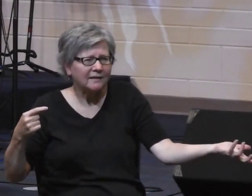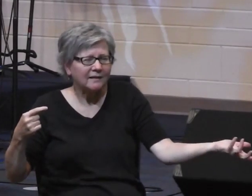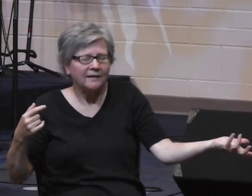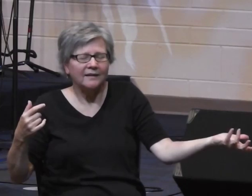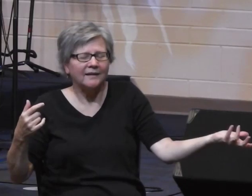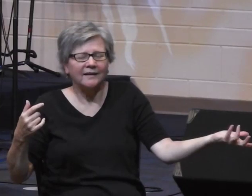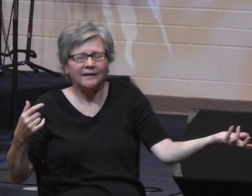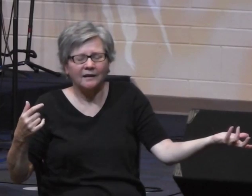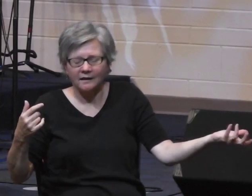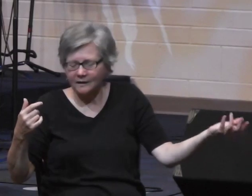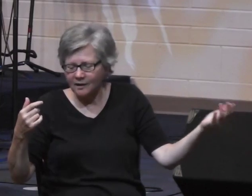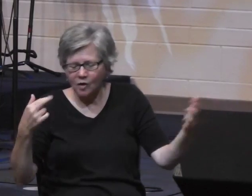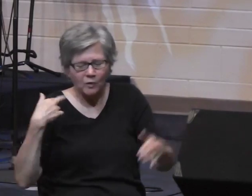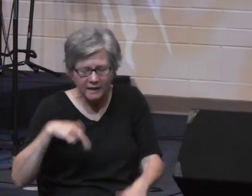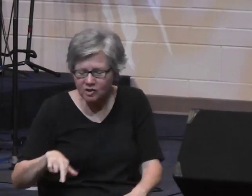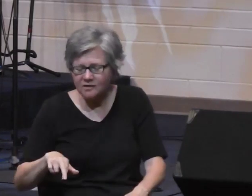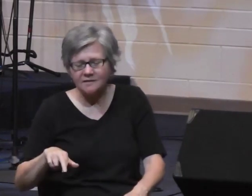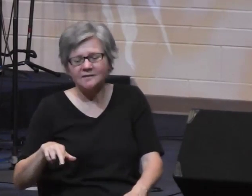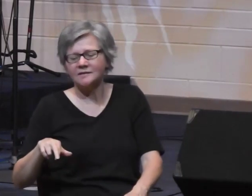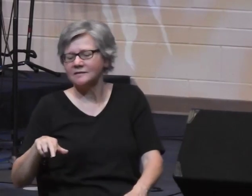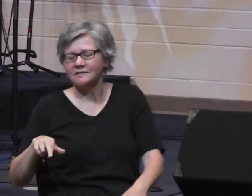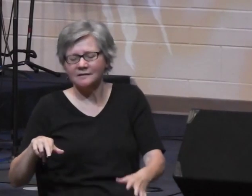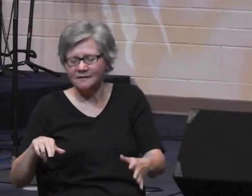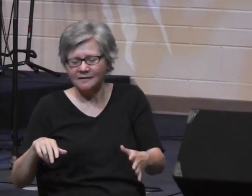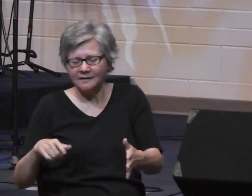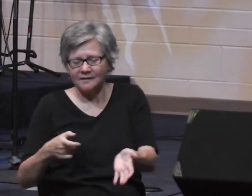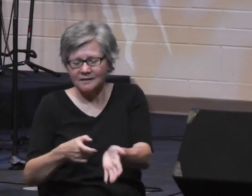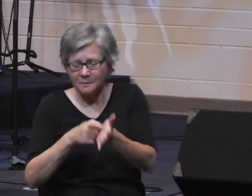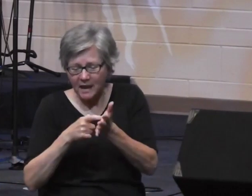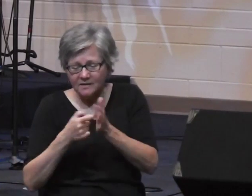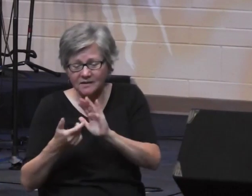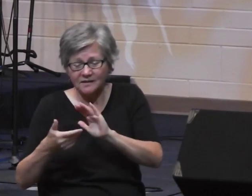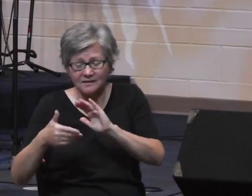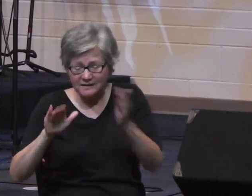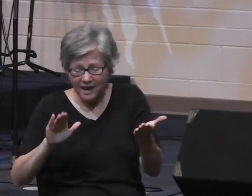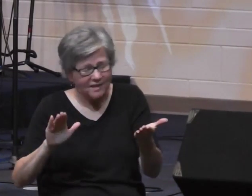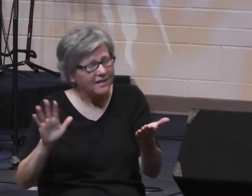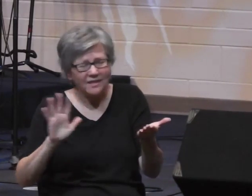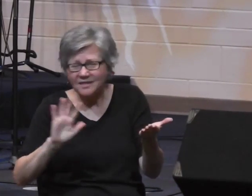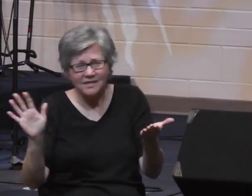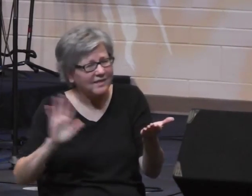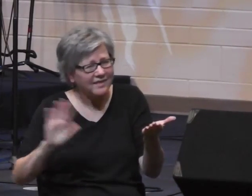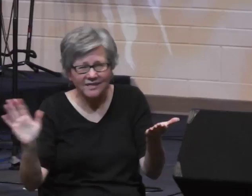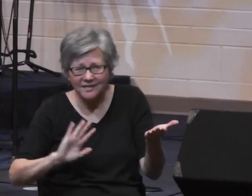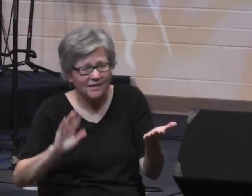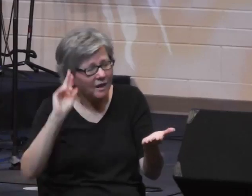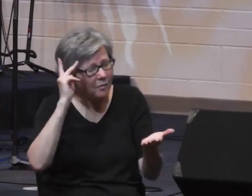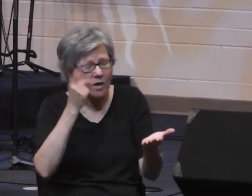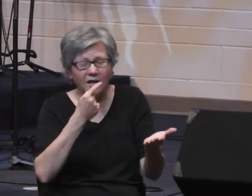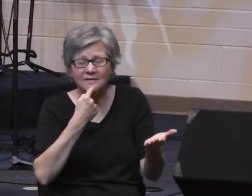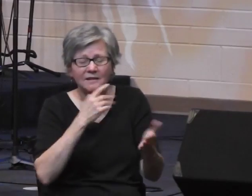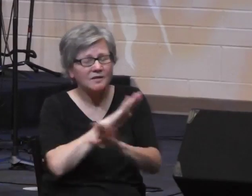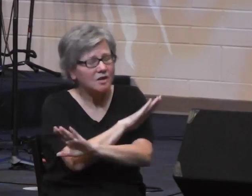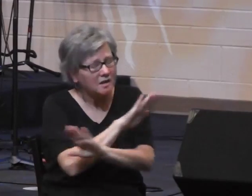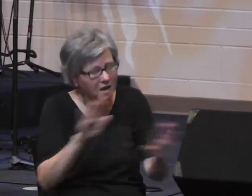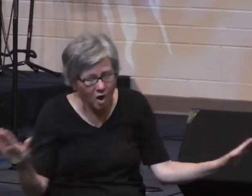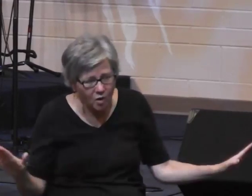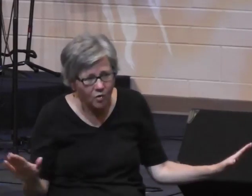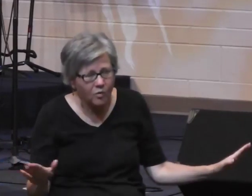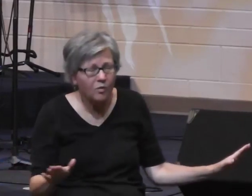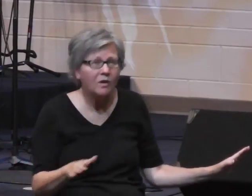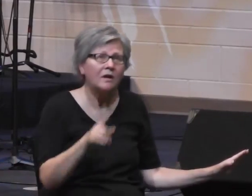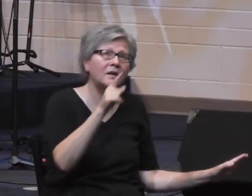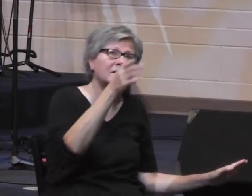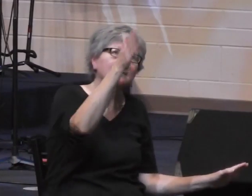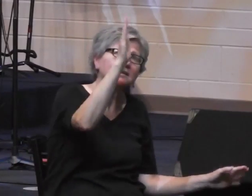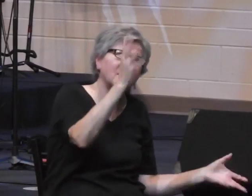perverted form of death in order to get power. And Paul says, no, what this God wants is